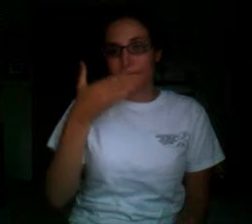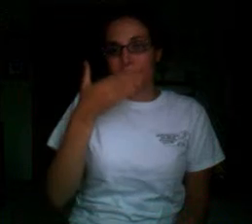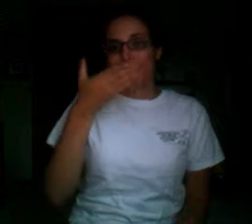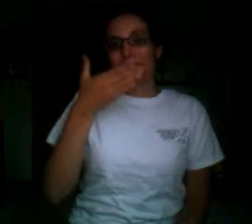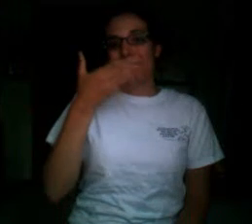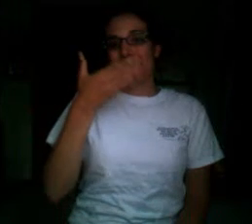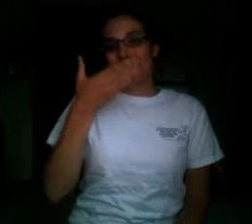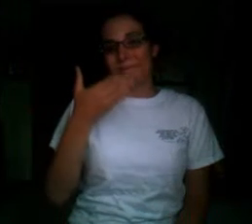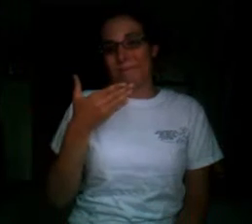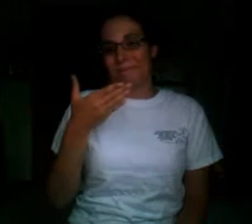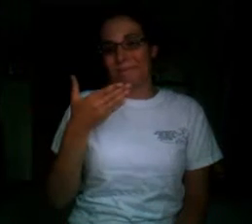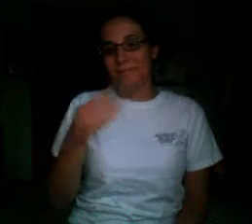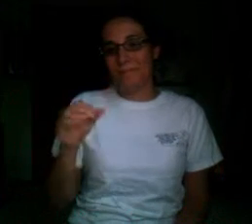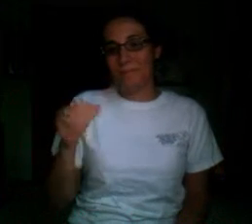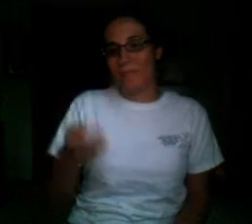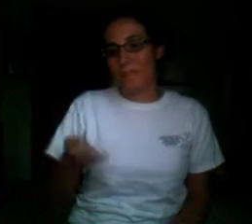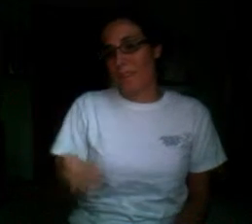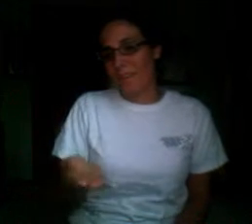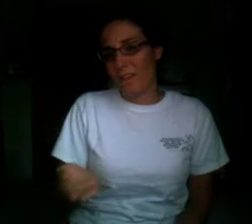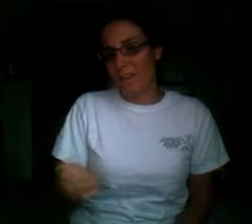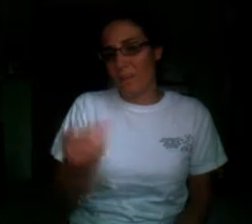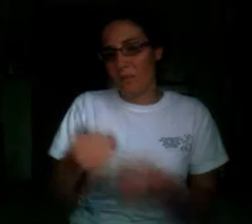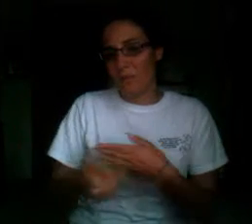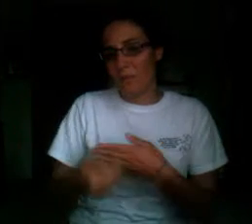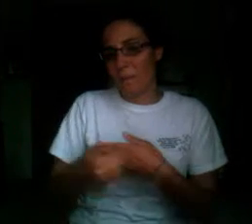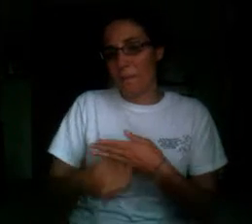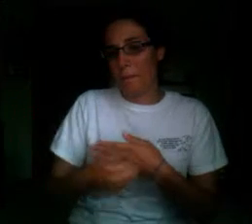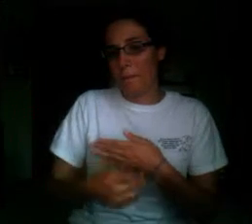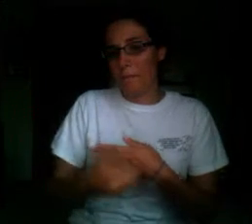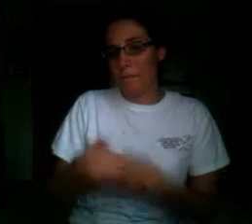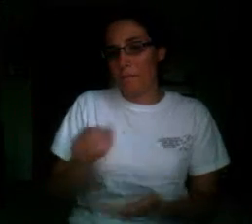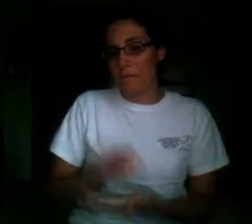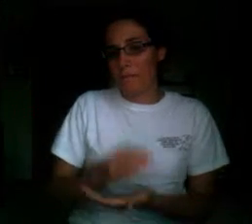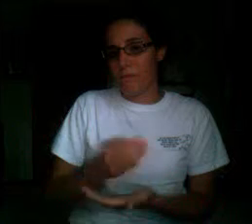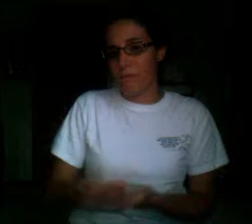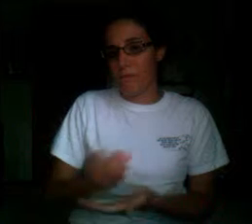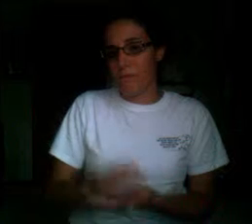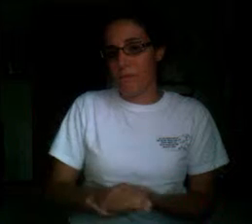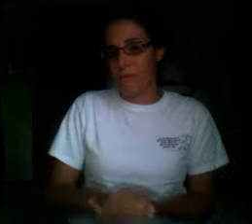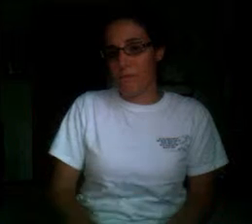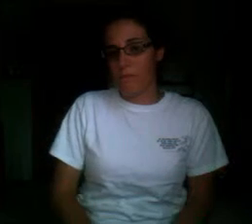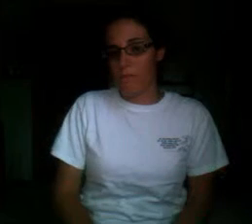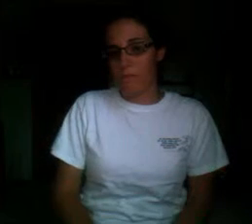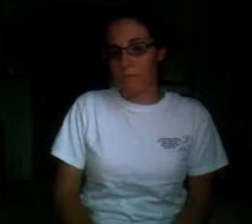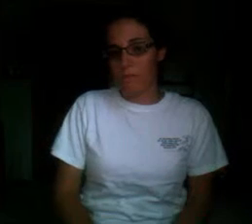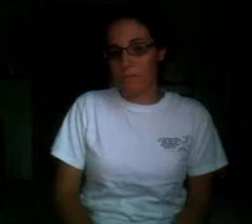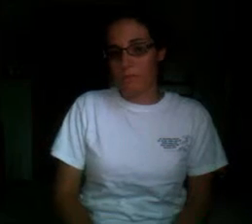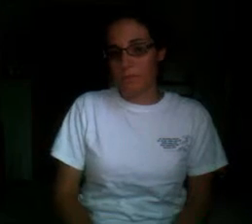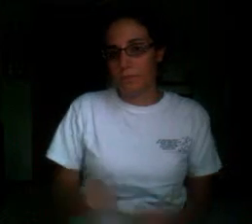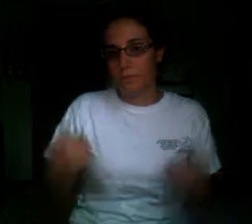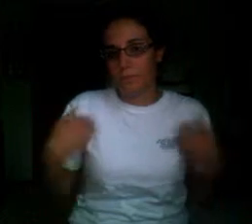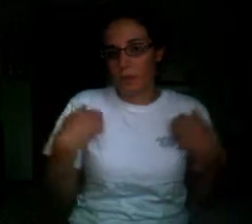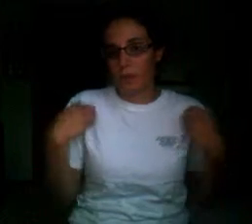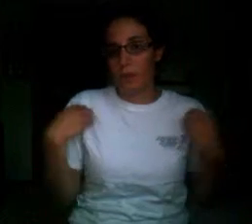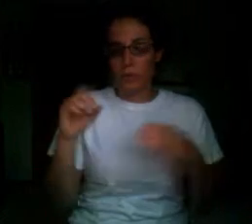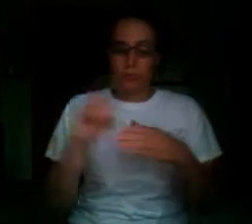oven when bread is baking. The little brown and yellow striped gophers were hurrying again all about her. Tiny birds fluttered